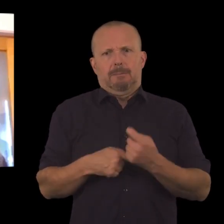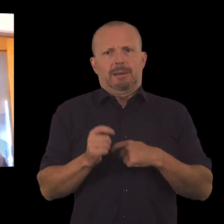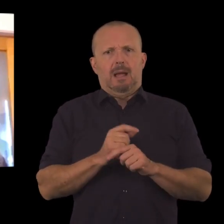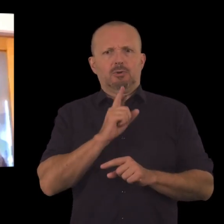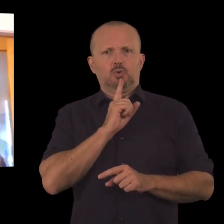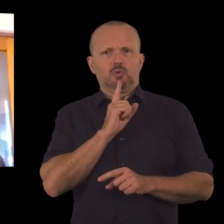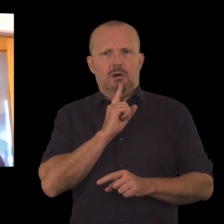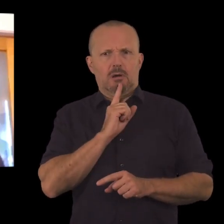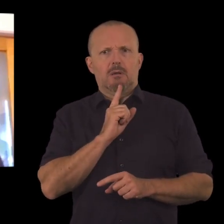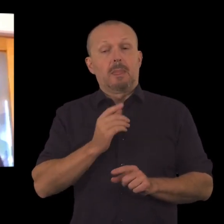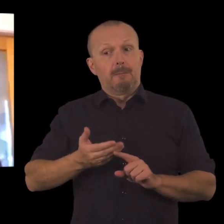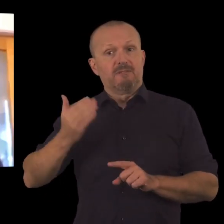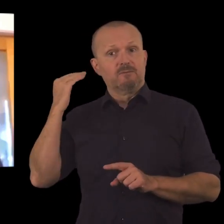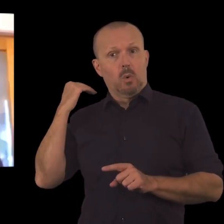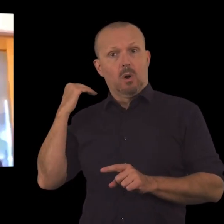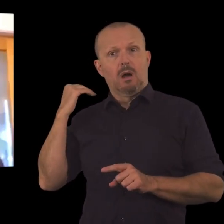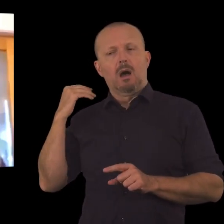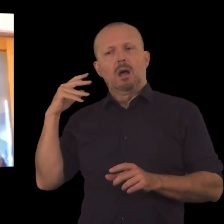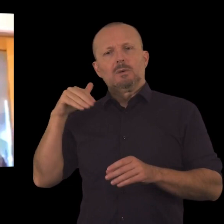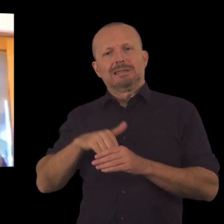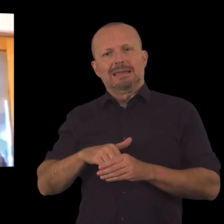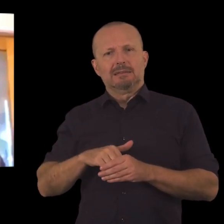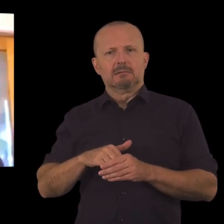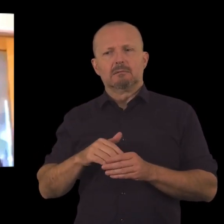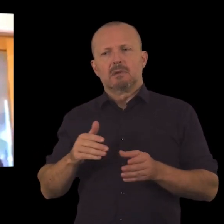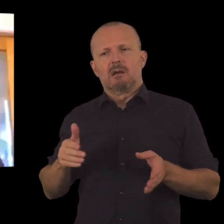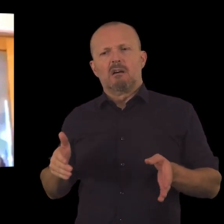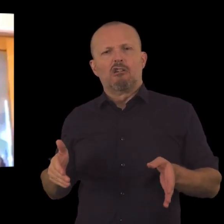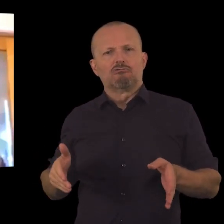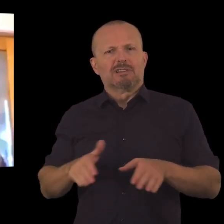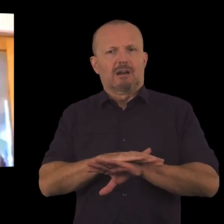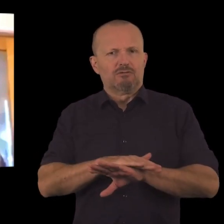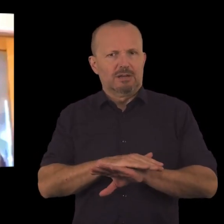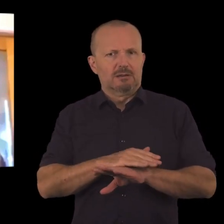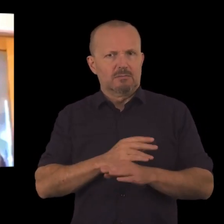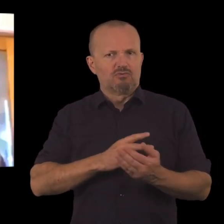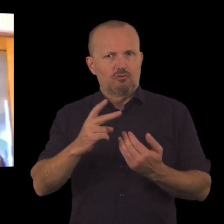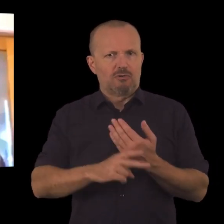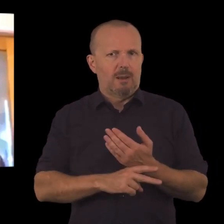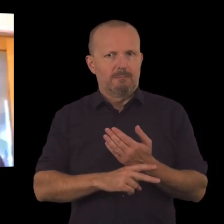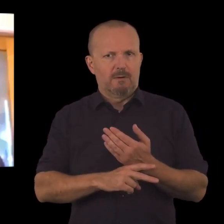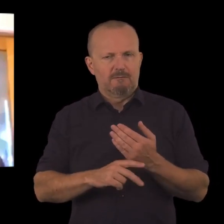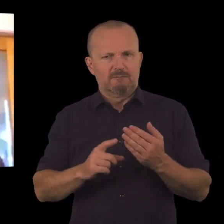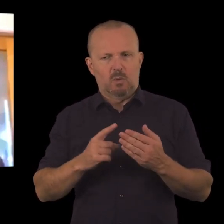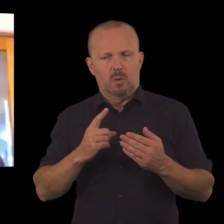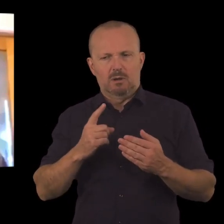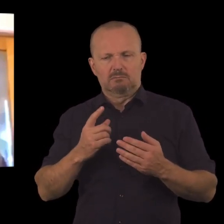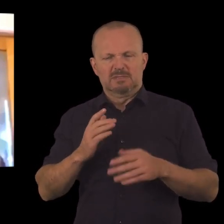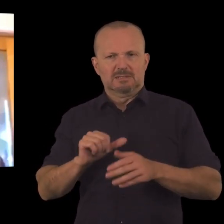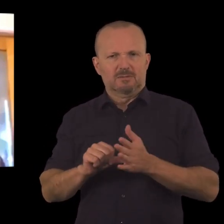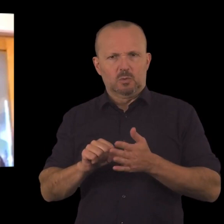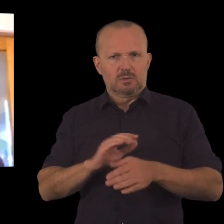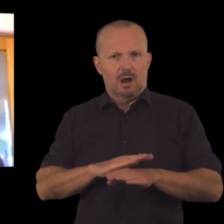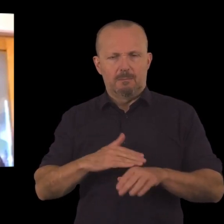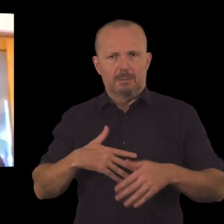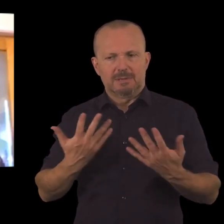become a tutor, having been part of a recovery program, I guess, for a bit of a meltdown. And I do